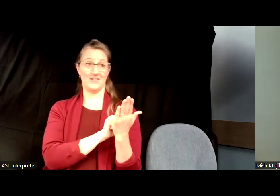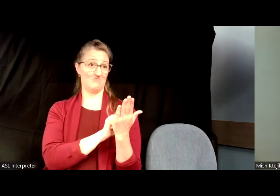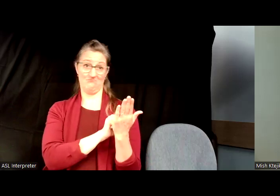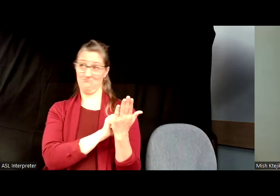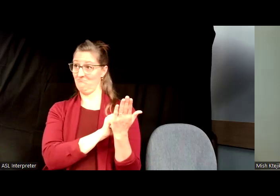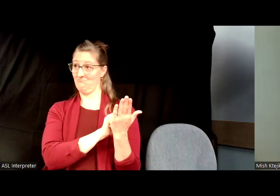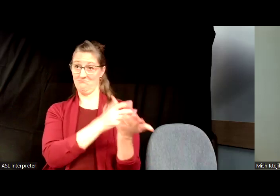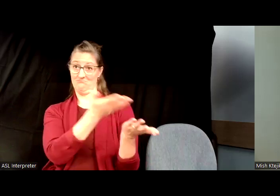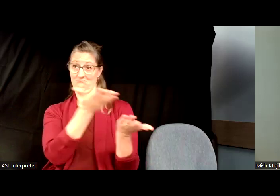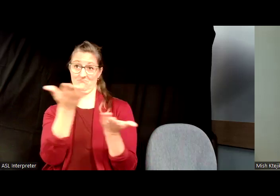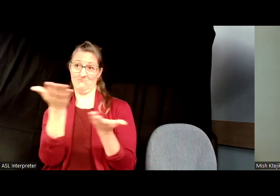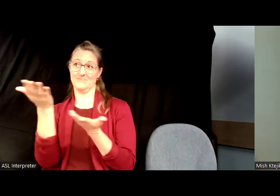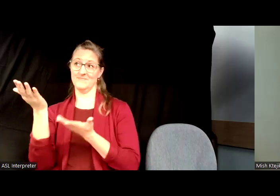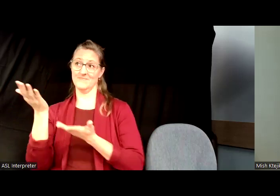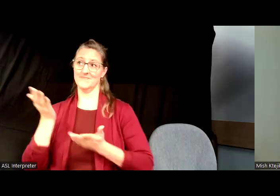the agenda.